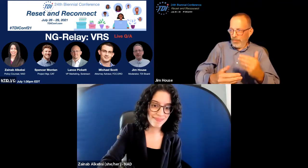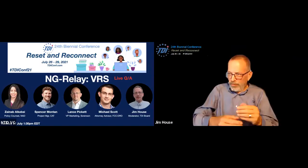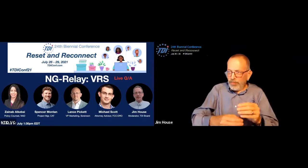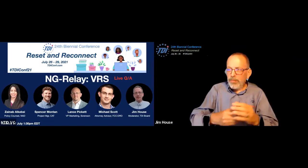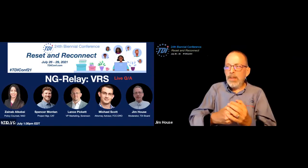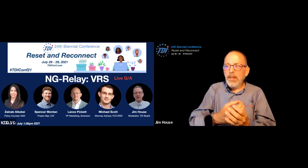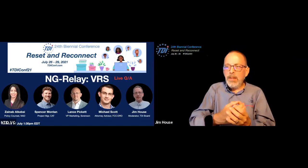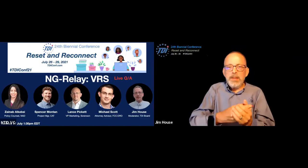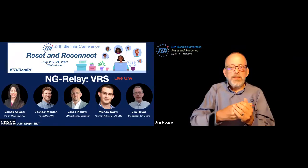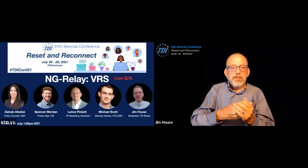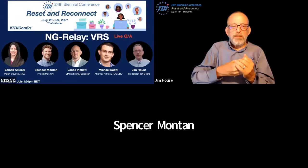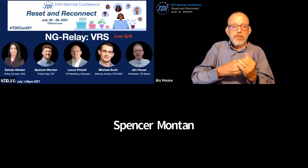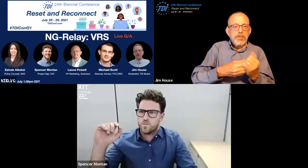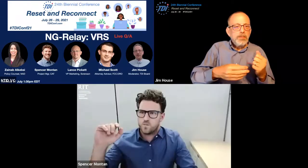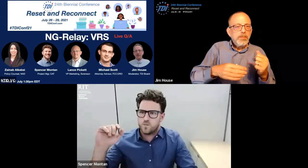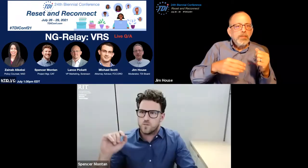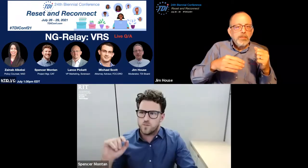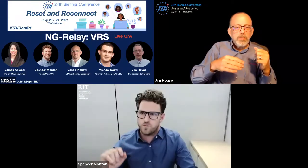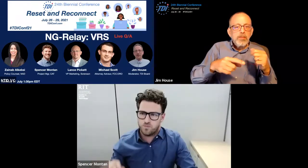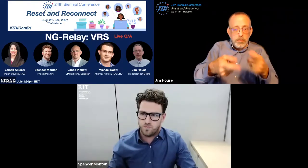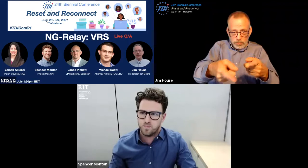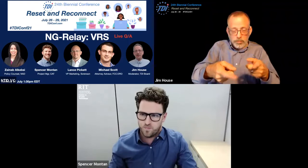that. Or is that a pun?